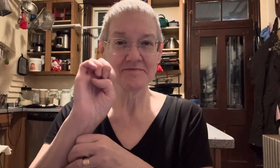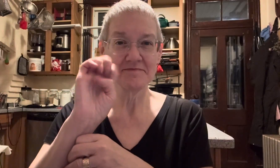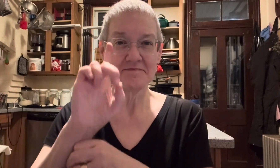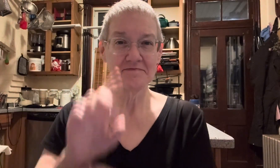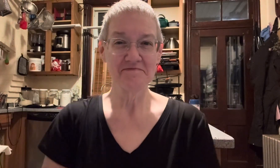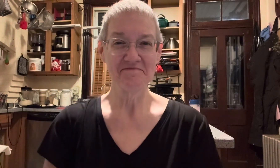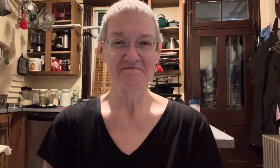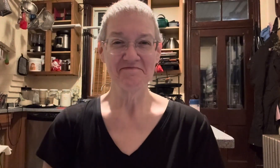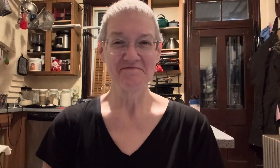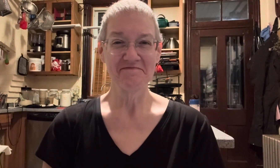it.